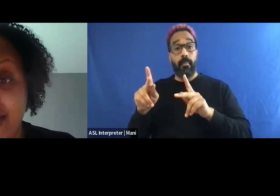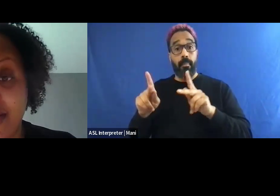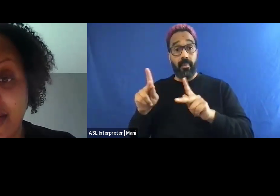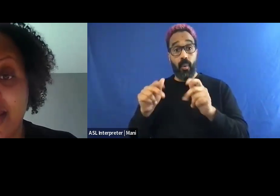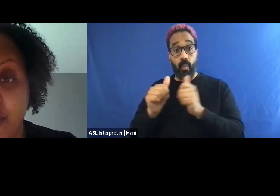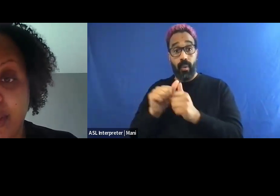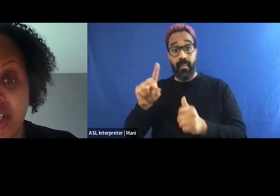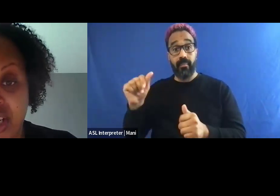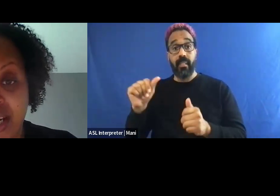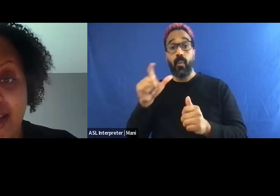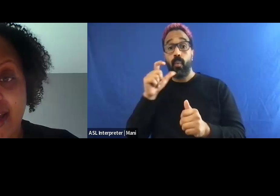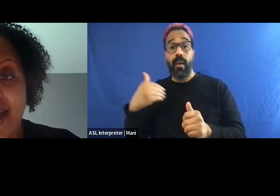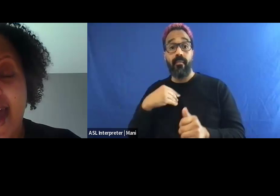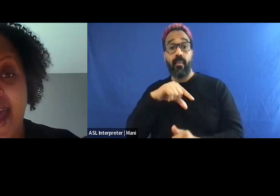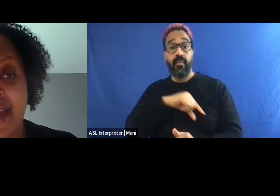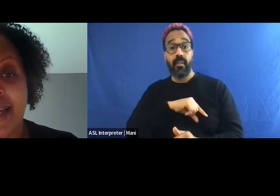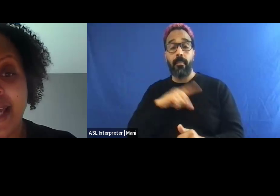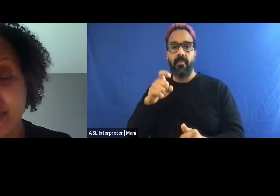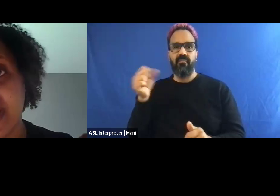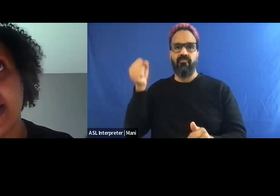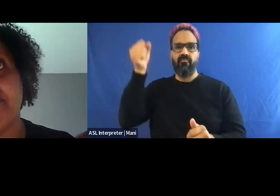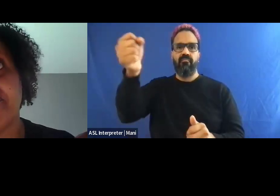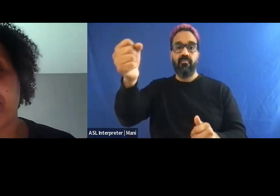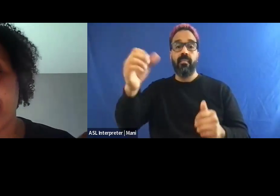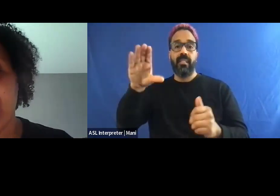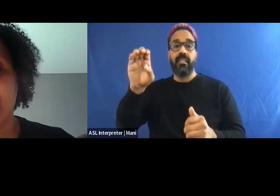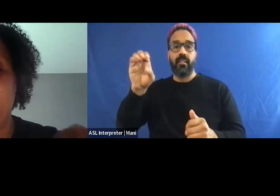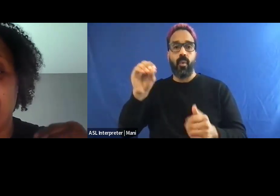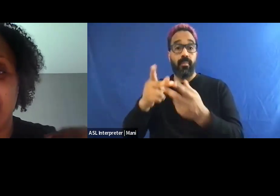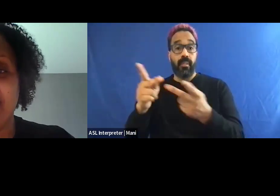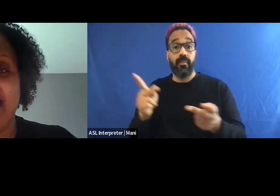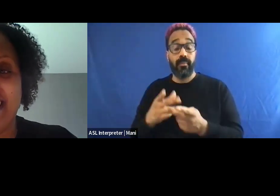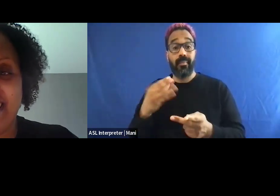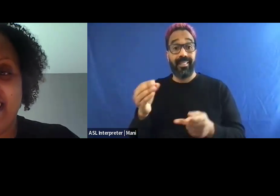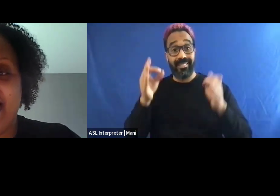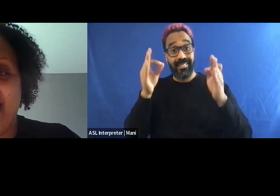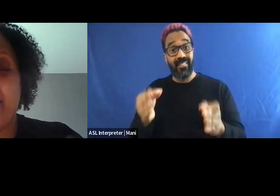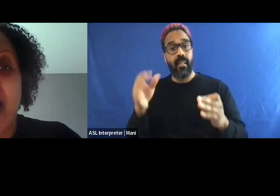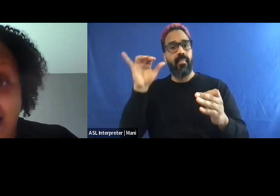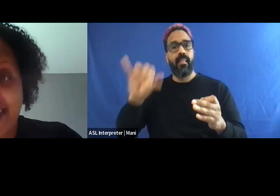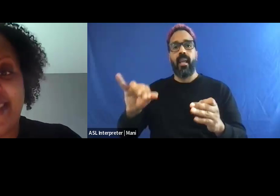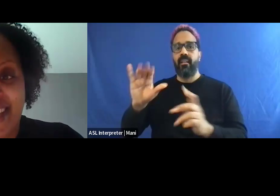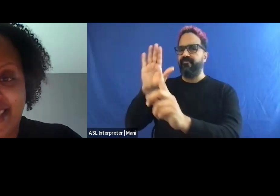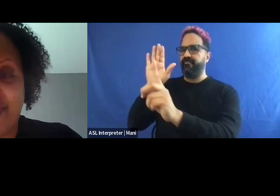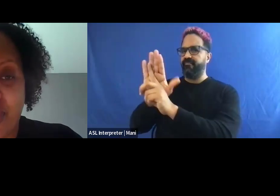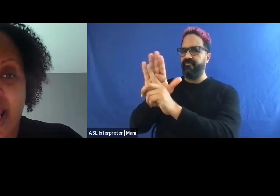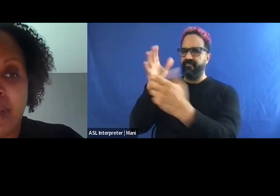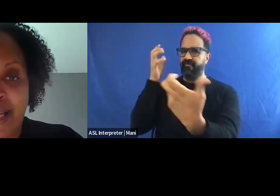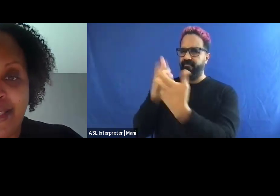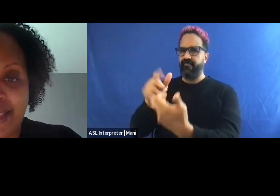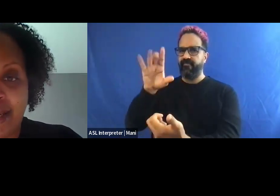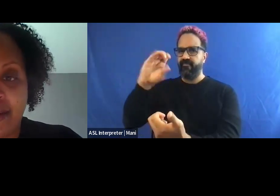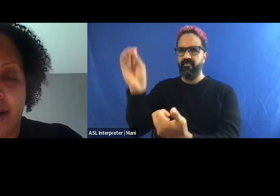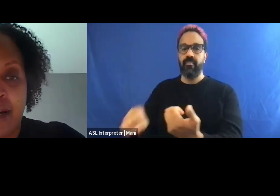that CEO position. And Kimberly definitely embodies this for